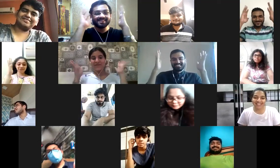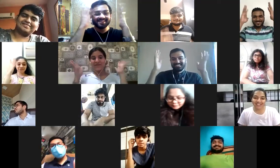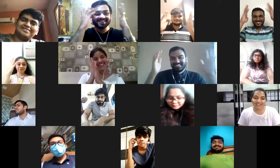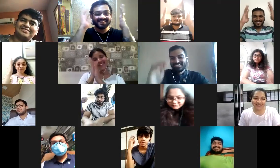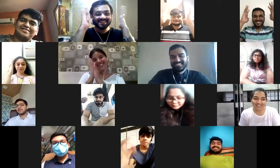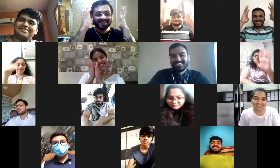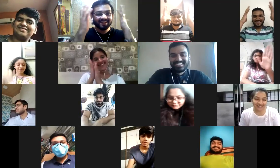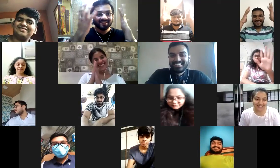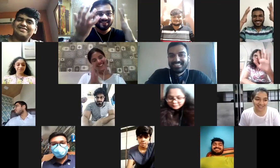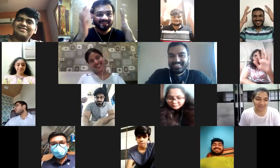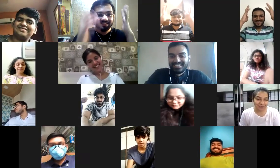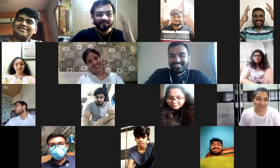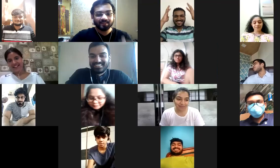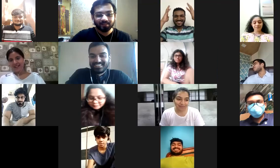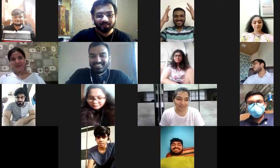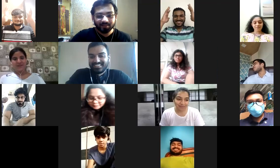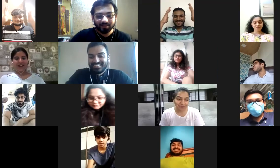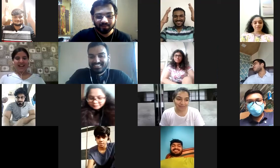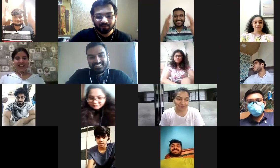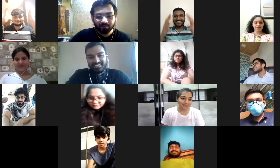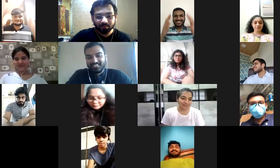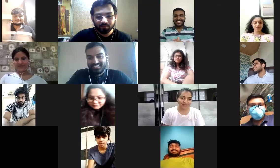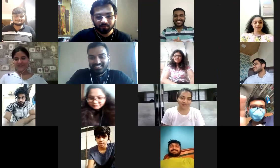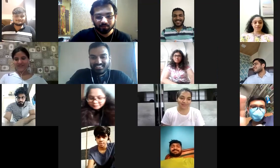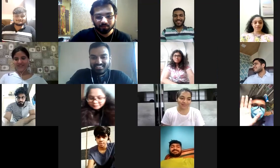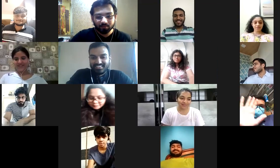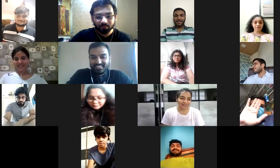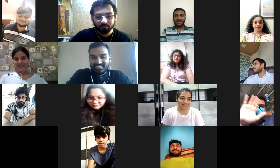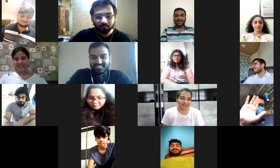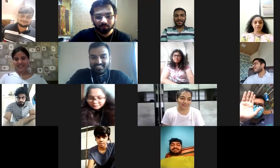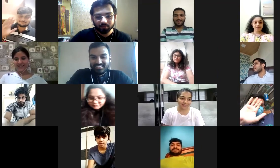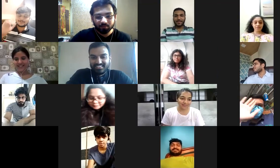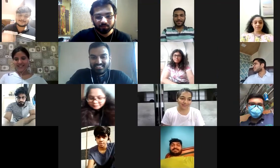you. Bye. Bye. Thank you. Bye. Bye.